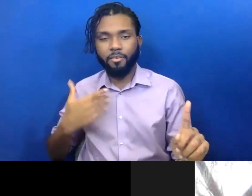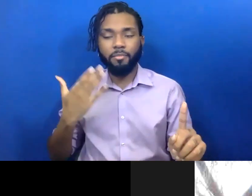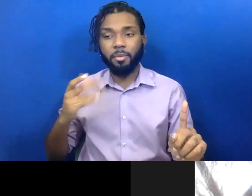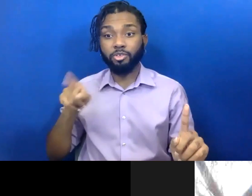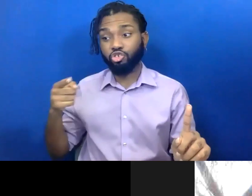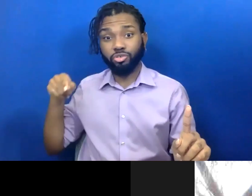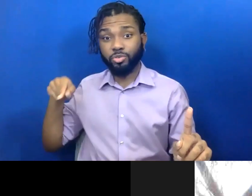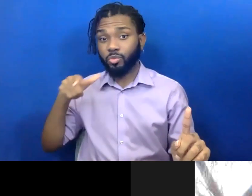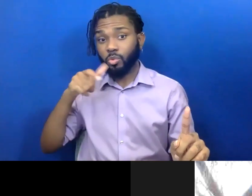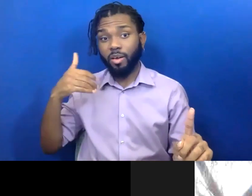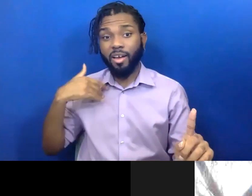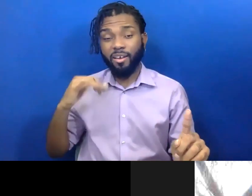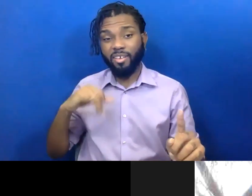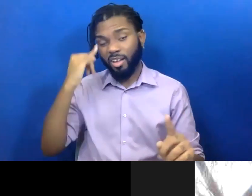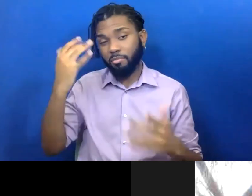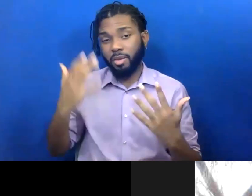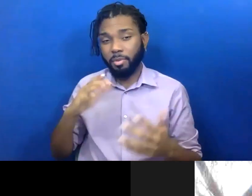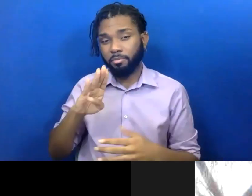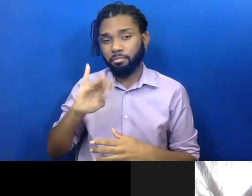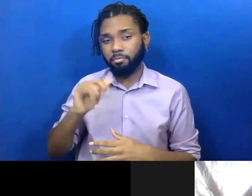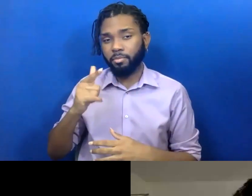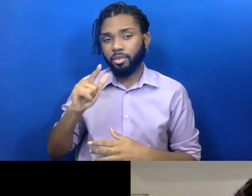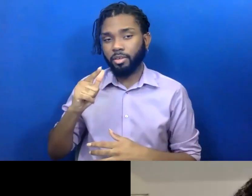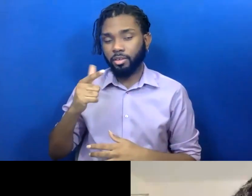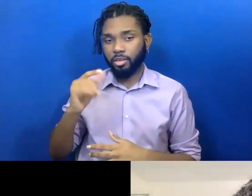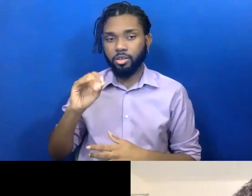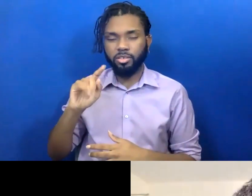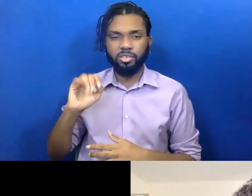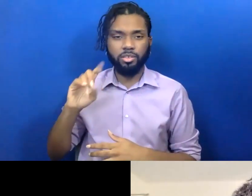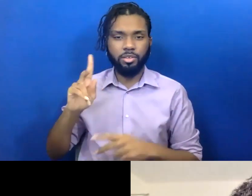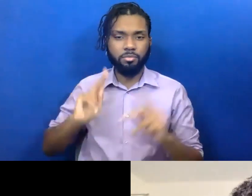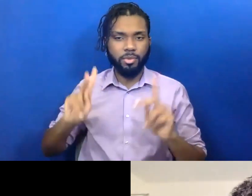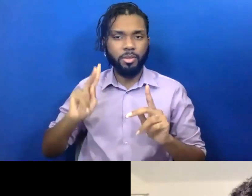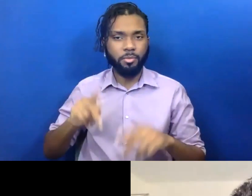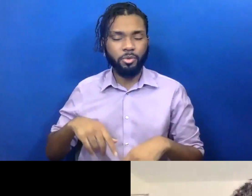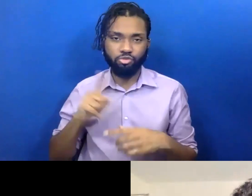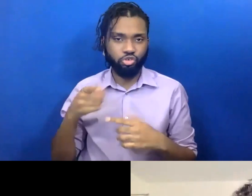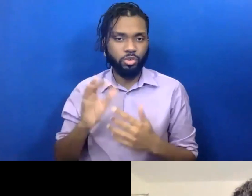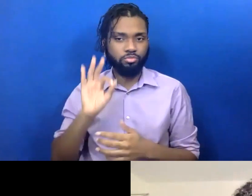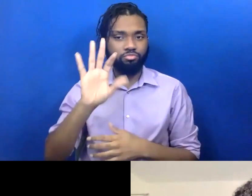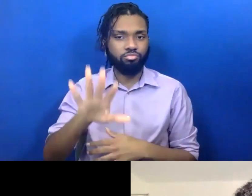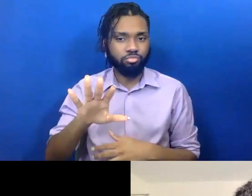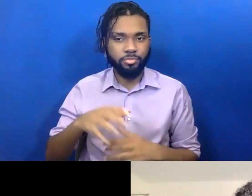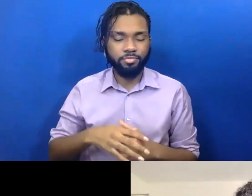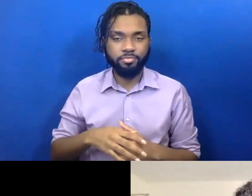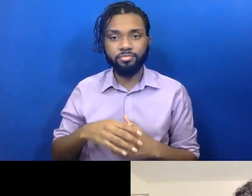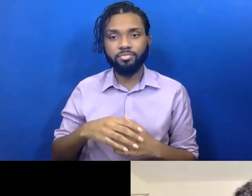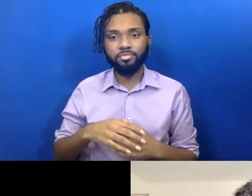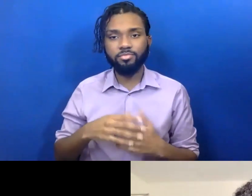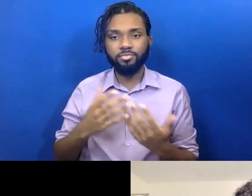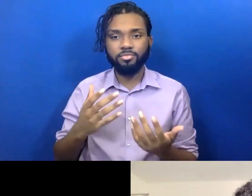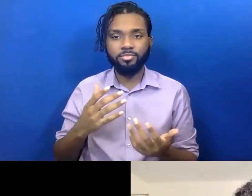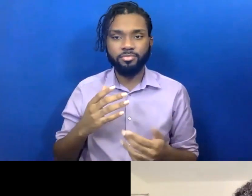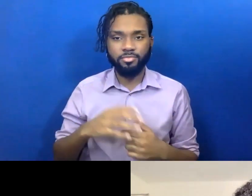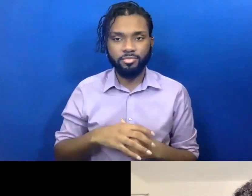people. I just wanted to sort of make that point here, is that it's an important point. We're not starting from ground. We're not starting from the